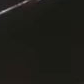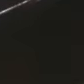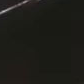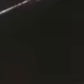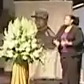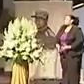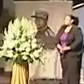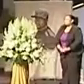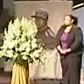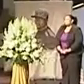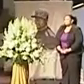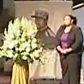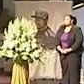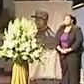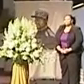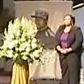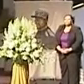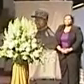now.